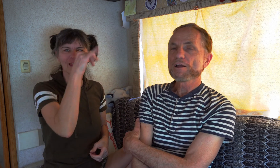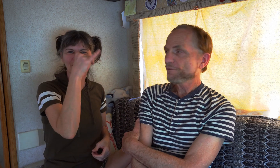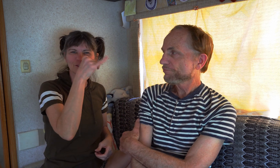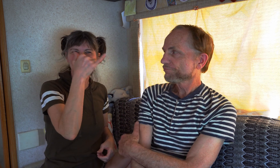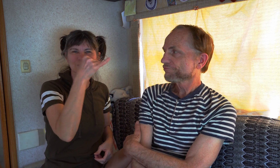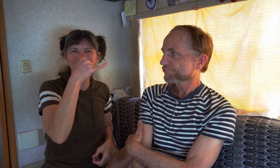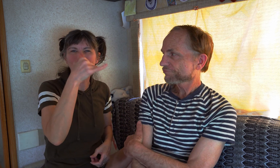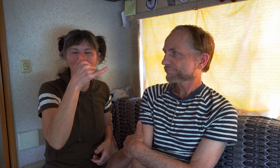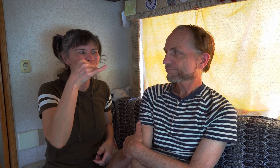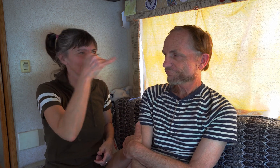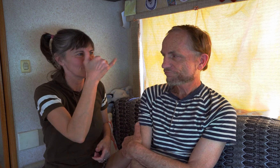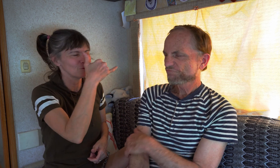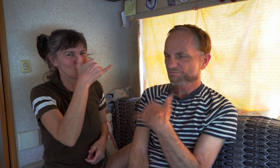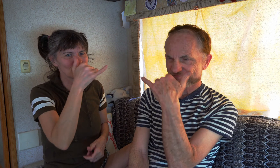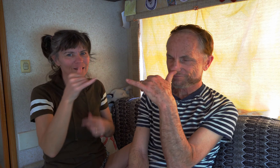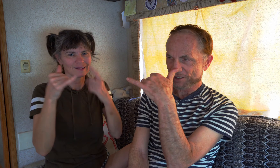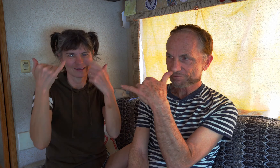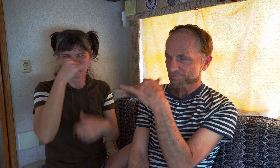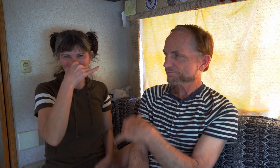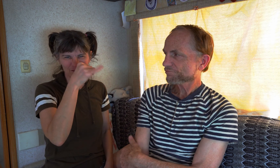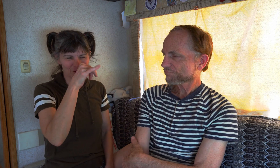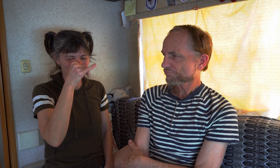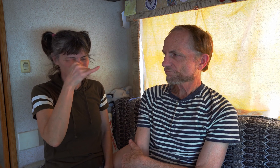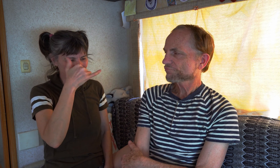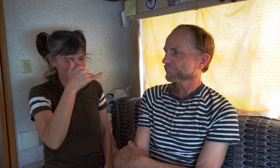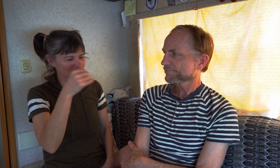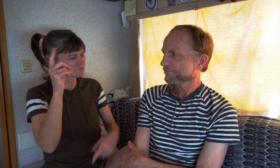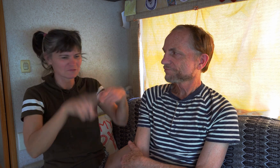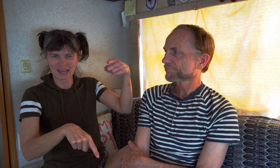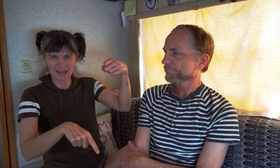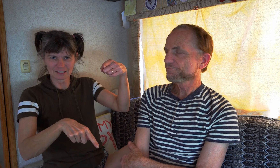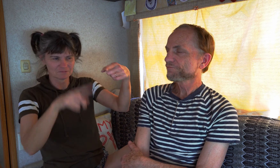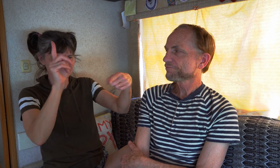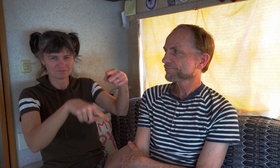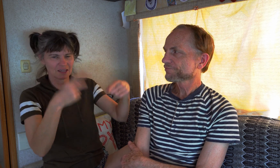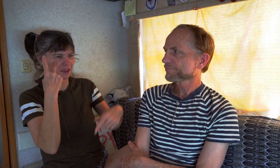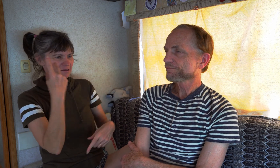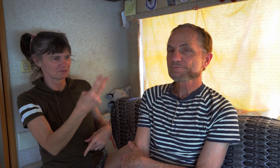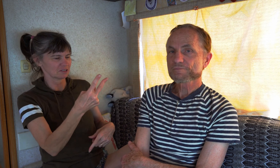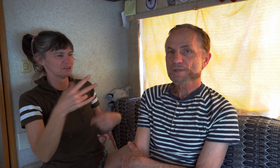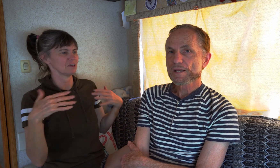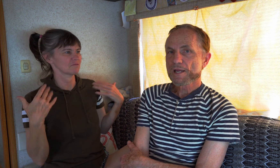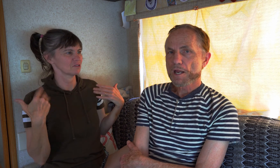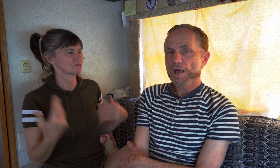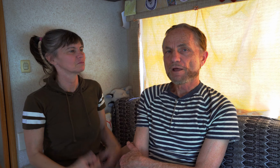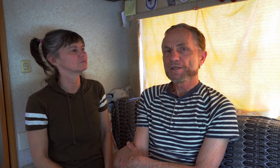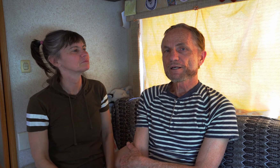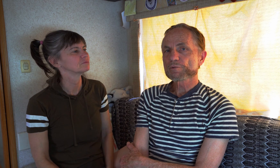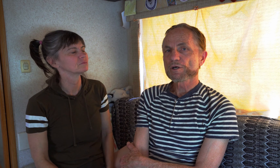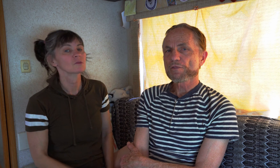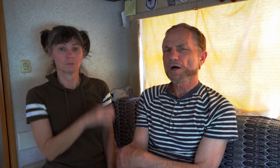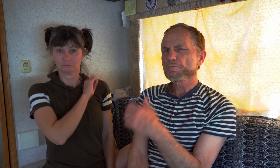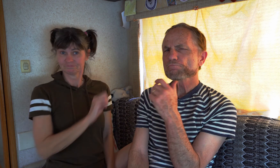So I like that one too. This is a fool. The fool, Yeah. right over the nose. A fool can't see. And